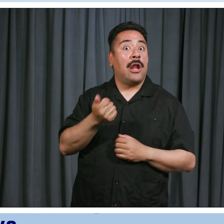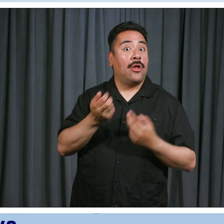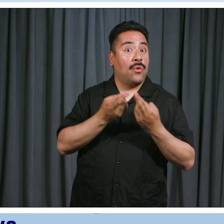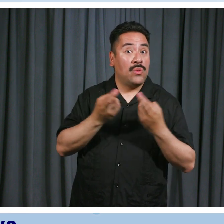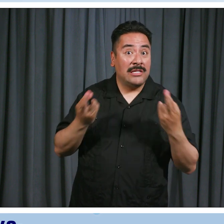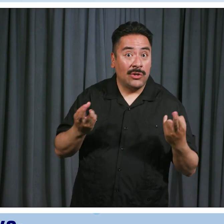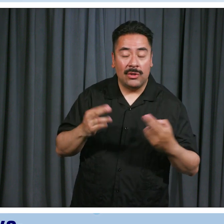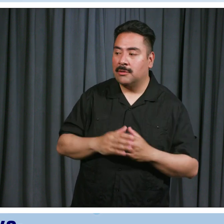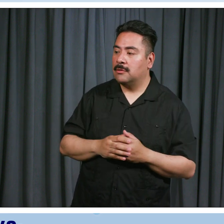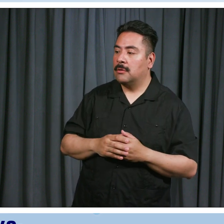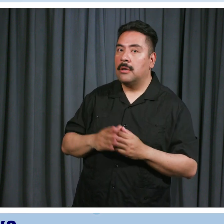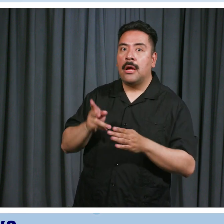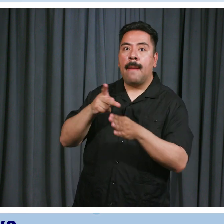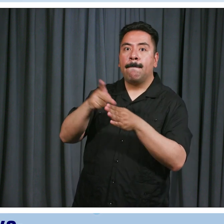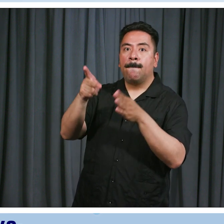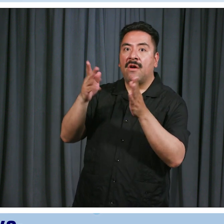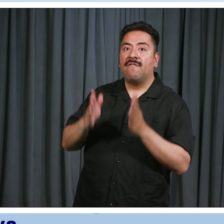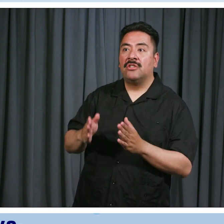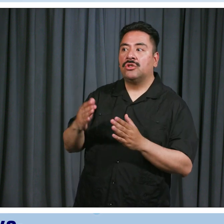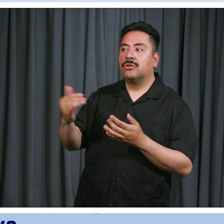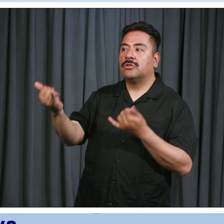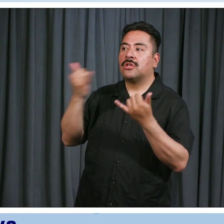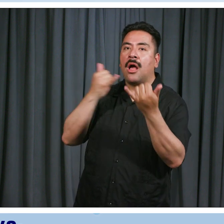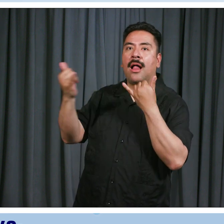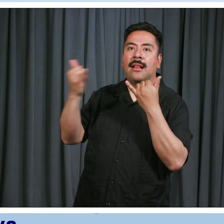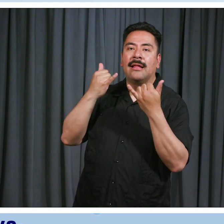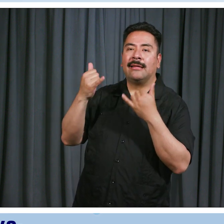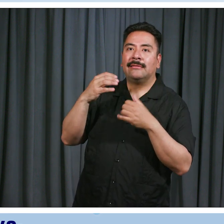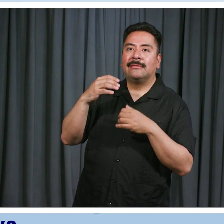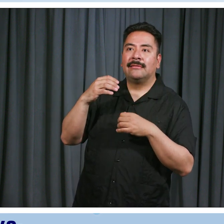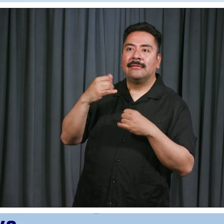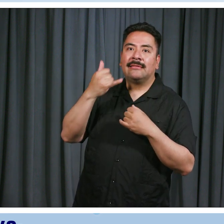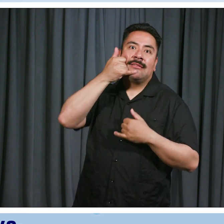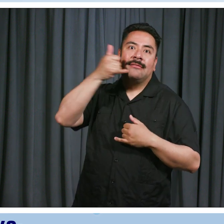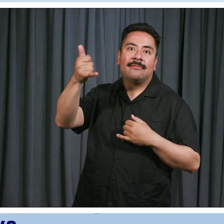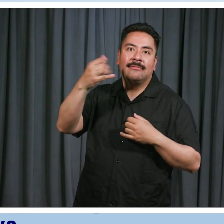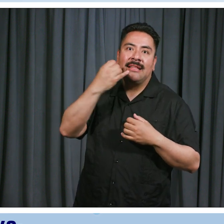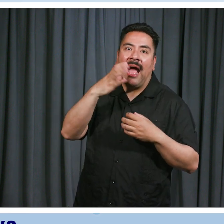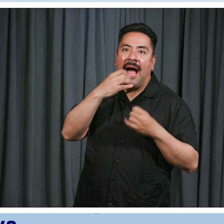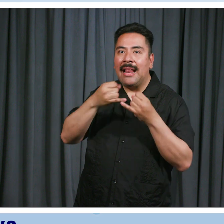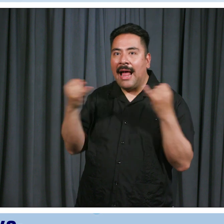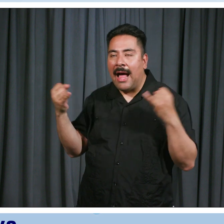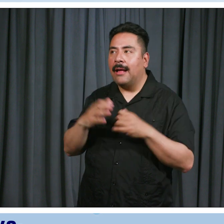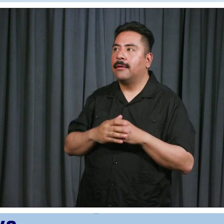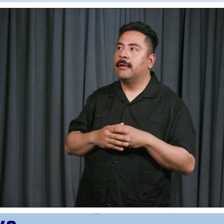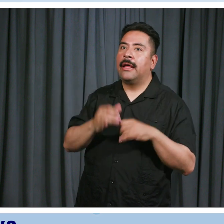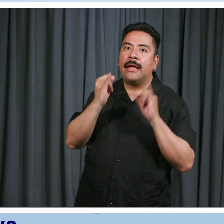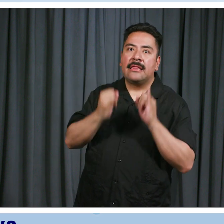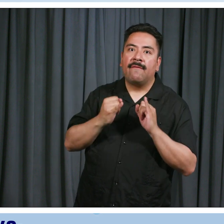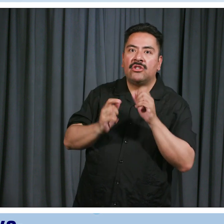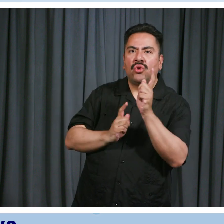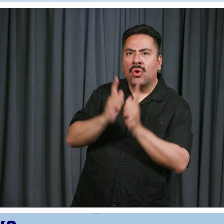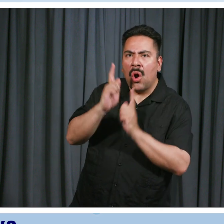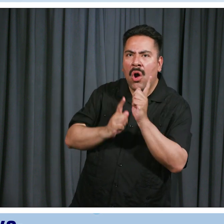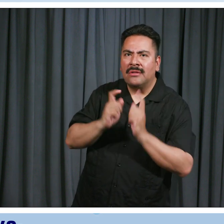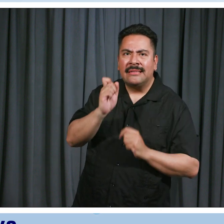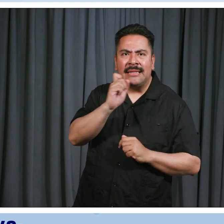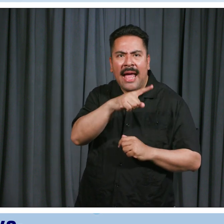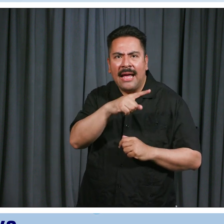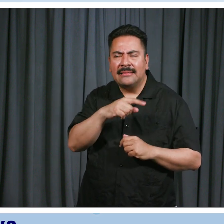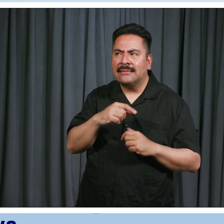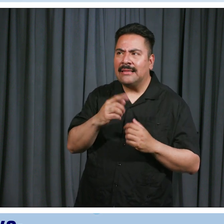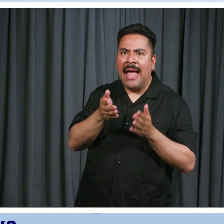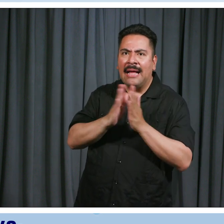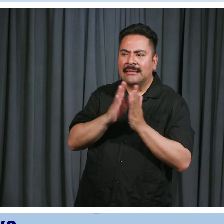be professionals calling our helpline and doing the same thing. Individual coaching, asking about how they can support people in their